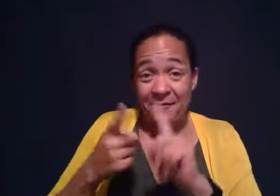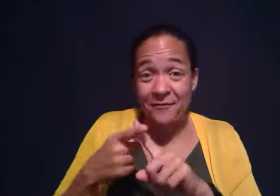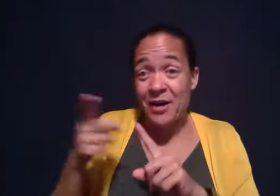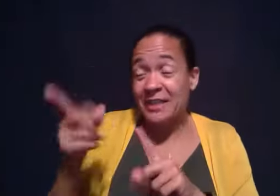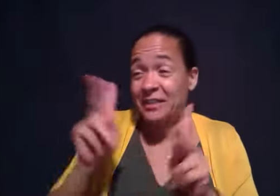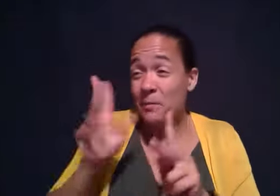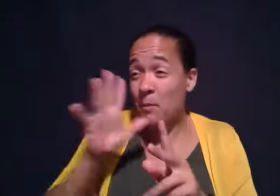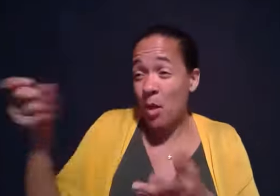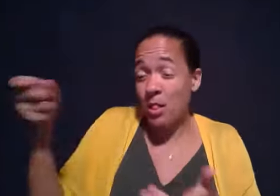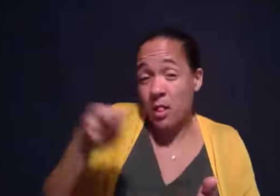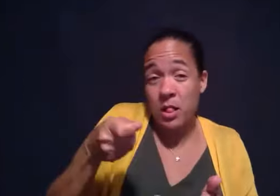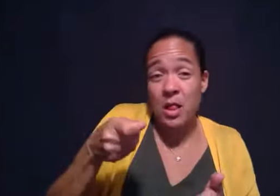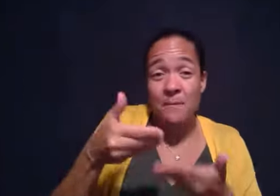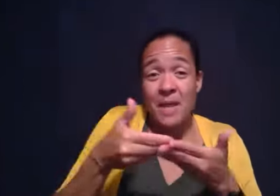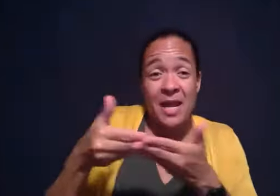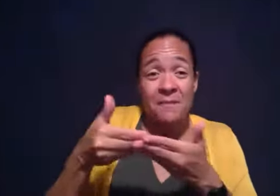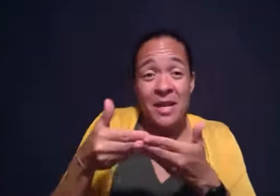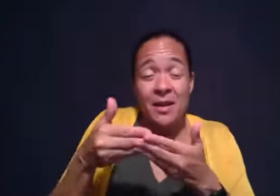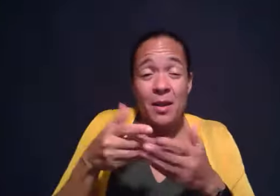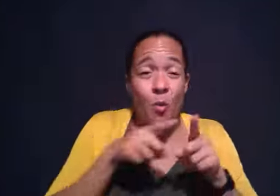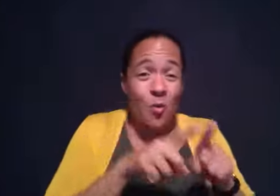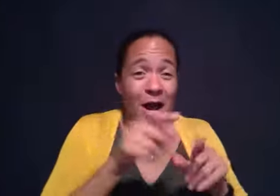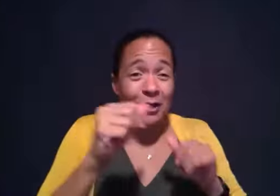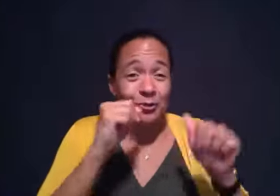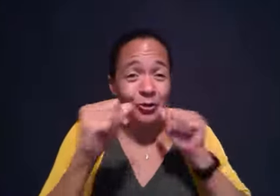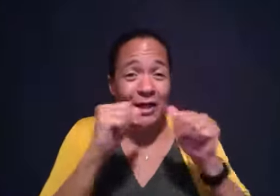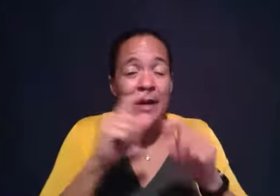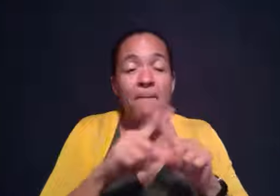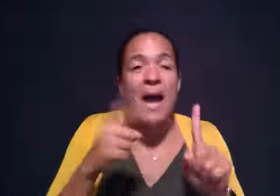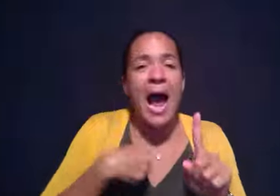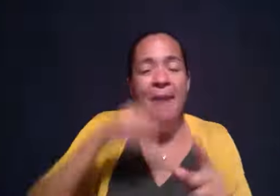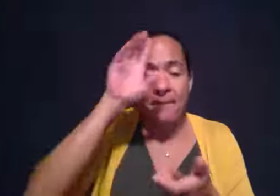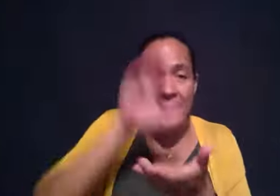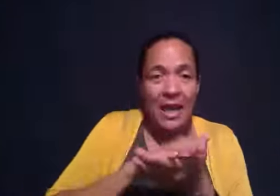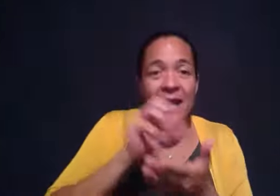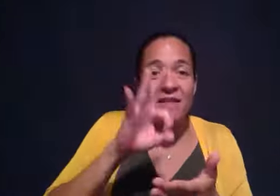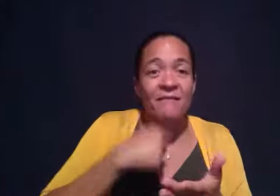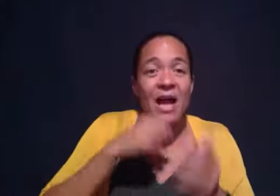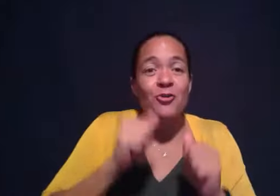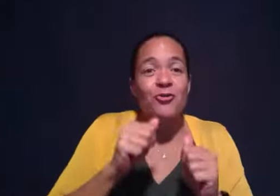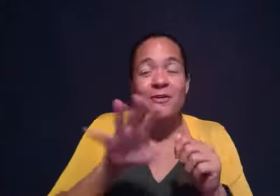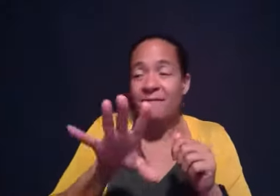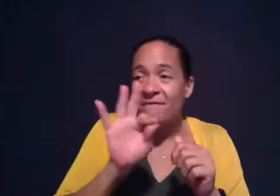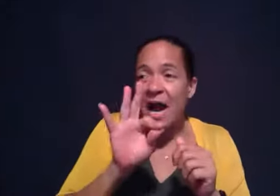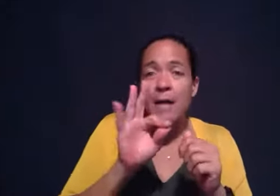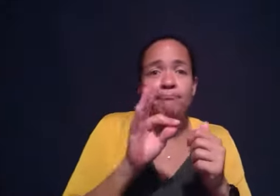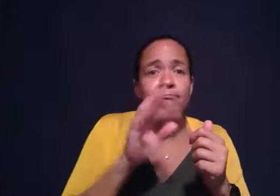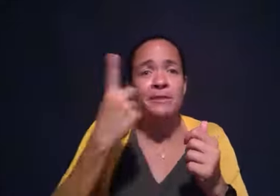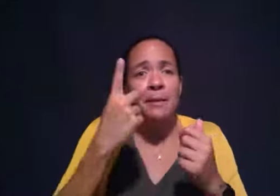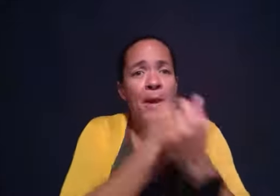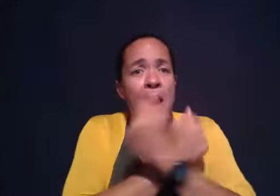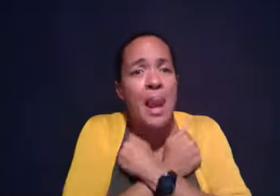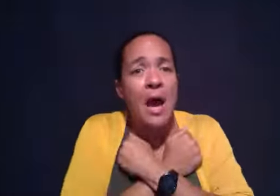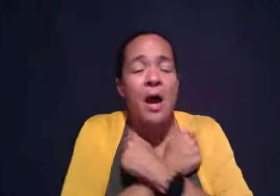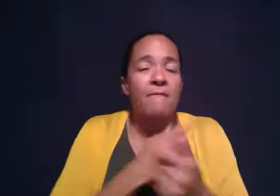I truly believe that if I could just find the kind of love I needed, I wouldn't be drinking the way that I was drinking. And that just never